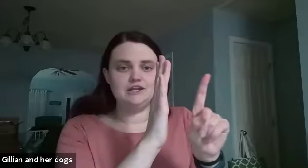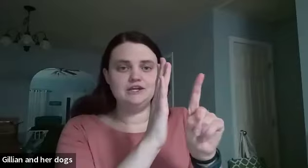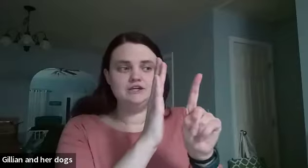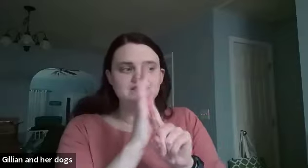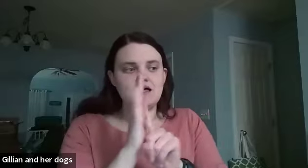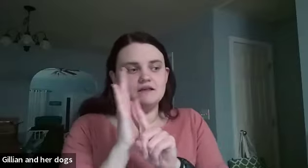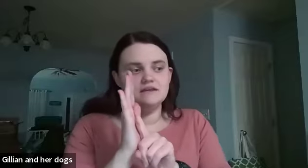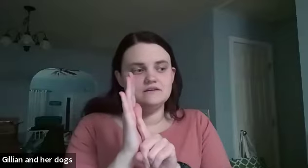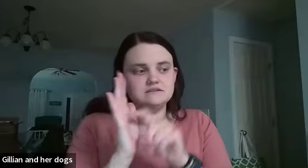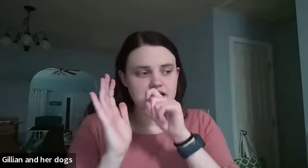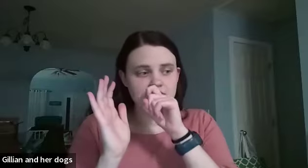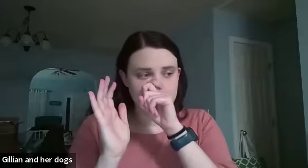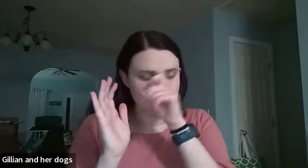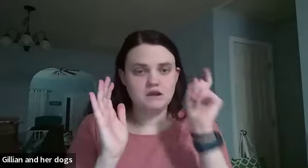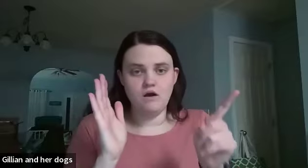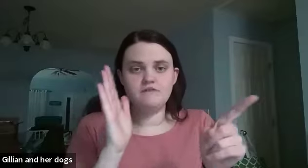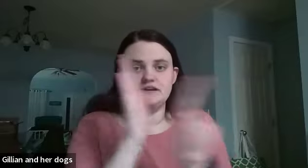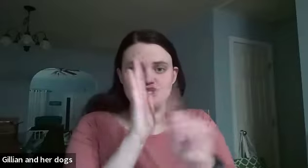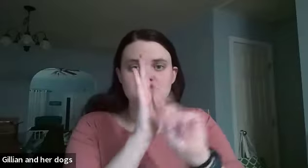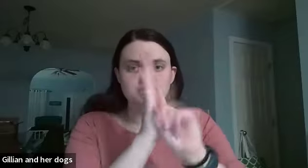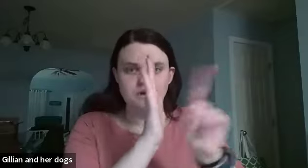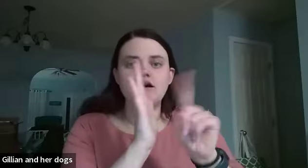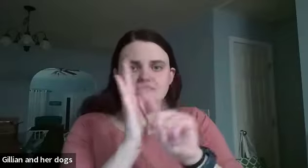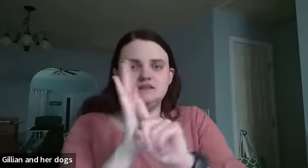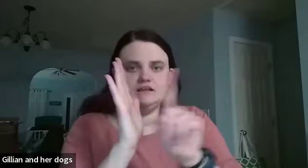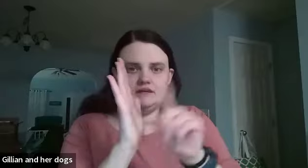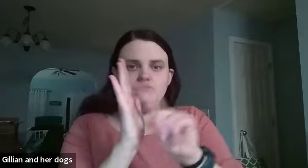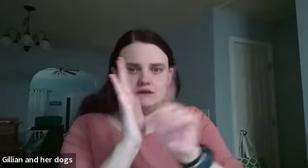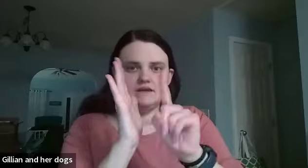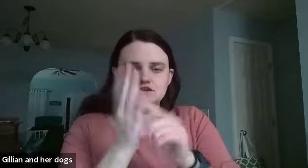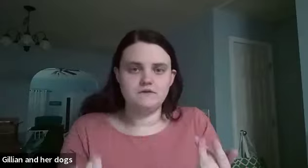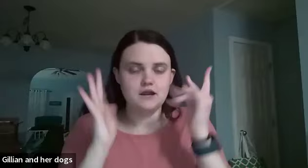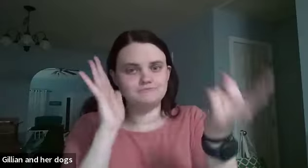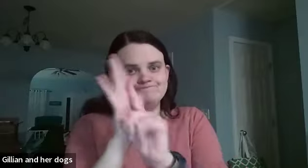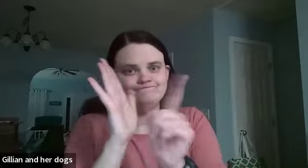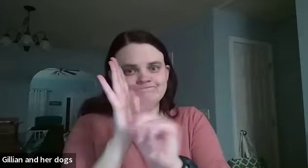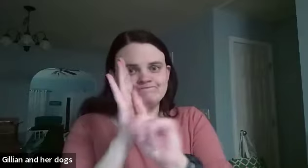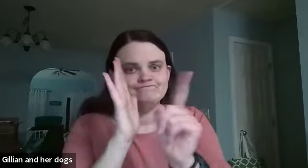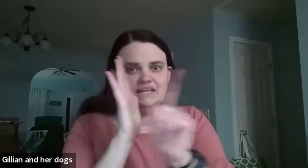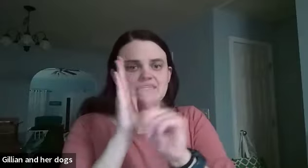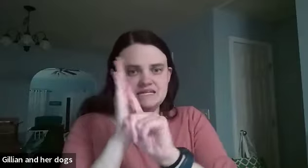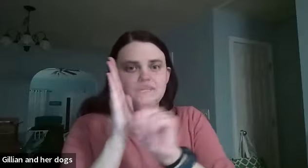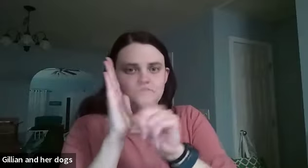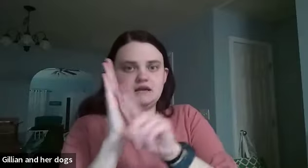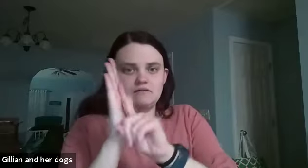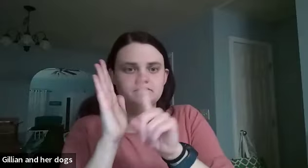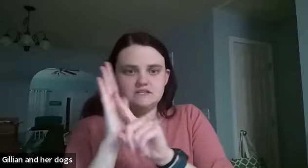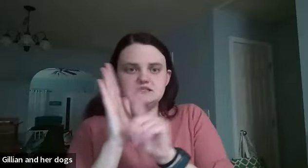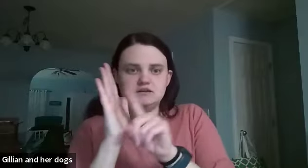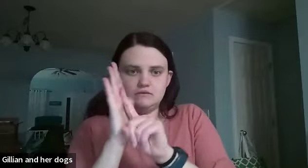and saying that it's going off is just you constantly like doing this. So fire, like it's dinging right now. This is